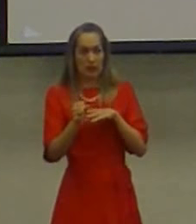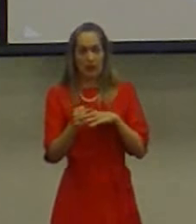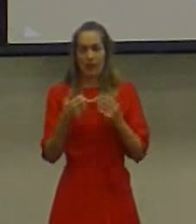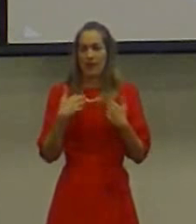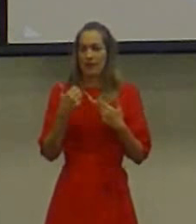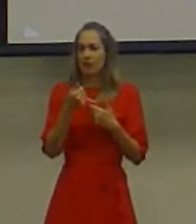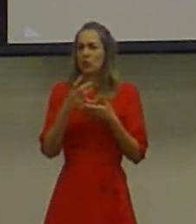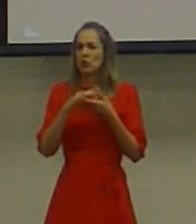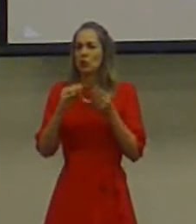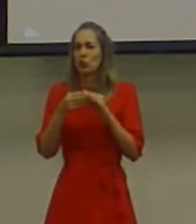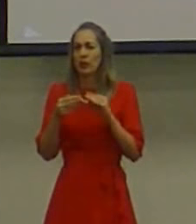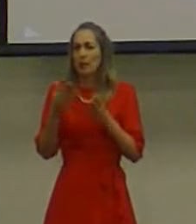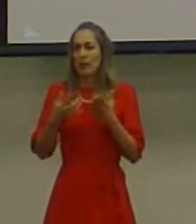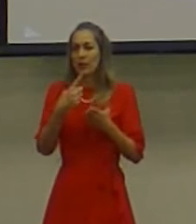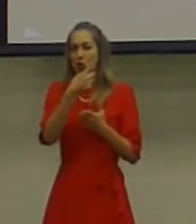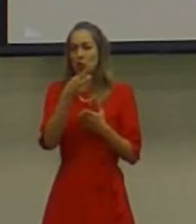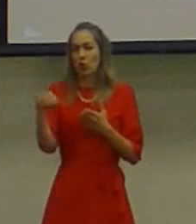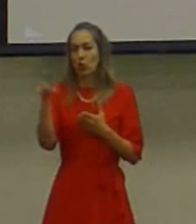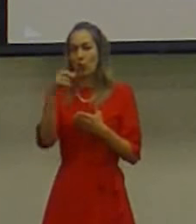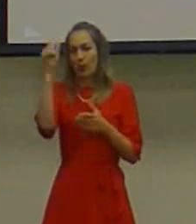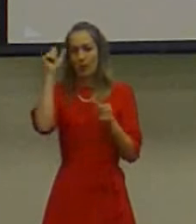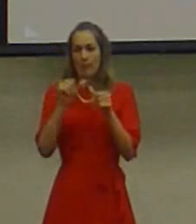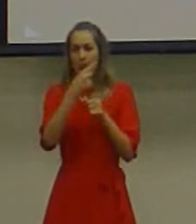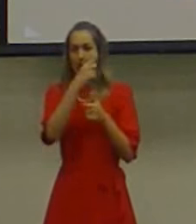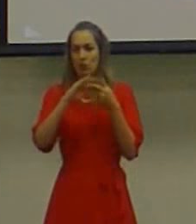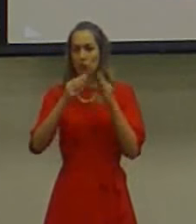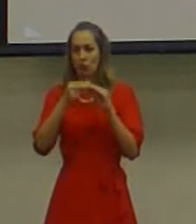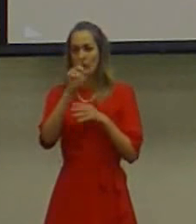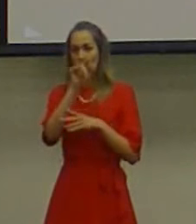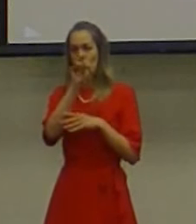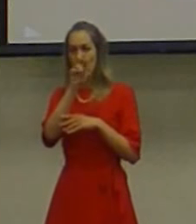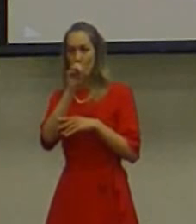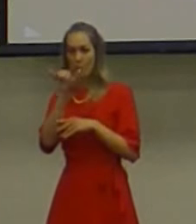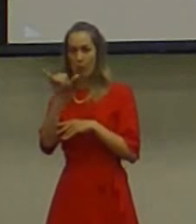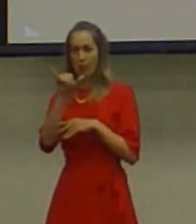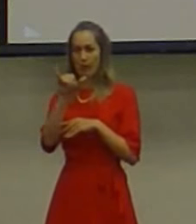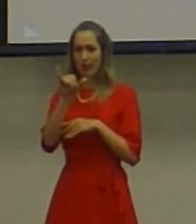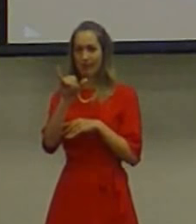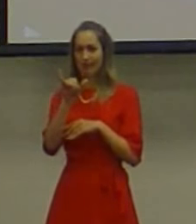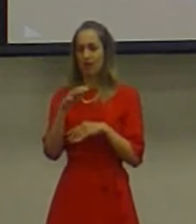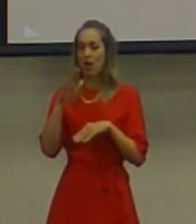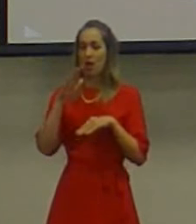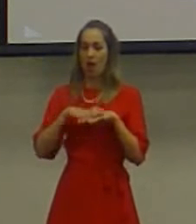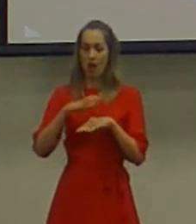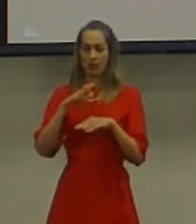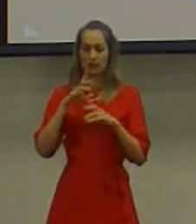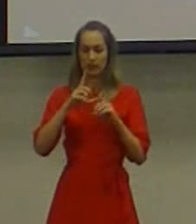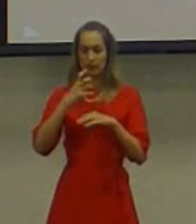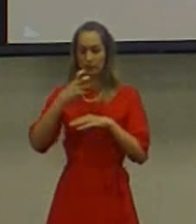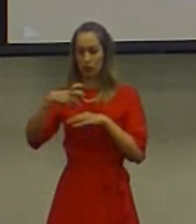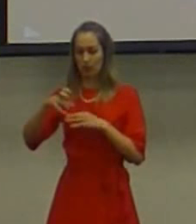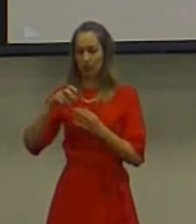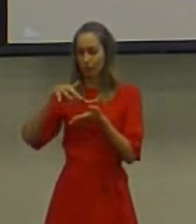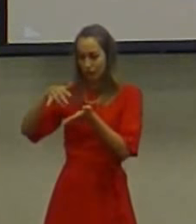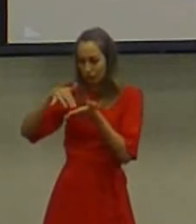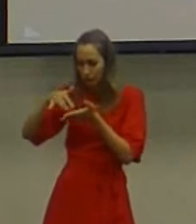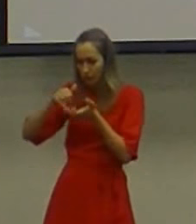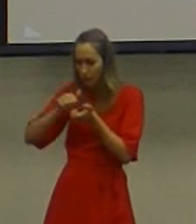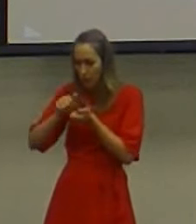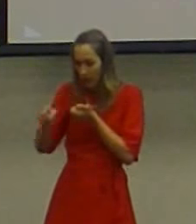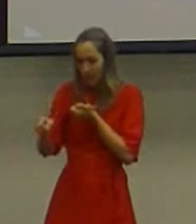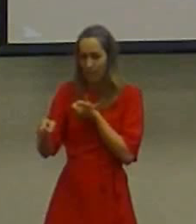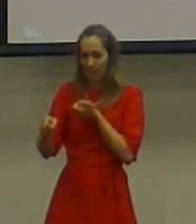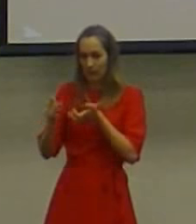may recall this story. This is Troy from Vero Beach as well. On each disciple trip, we spend some time studying. We are disciples, we're